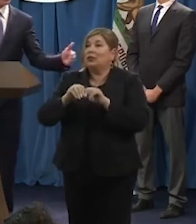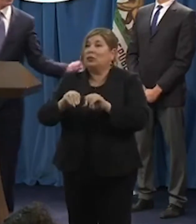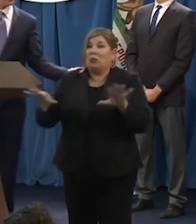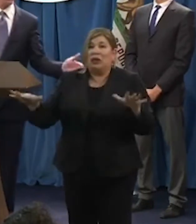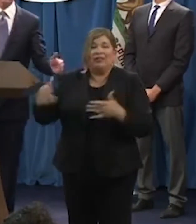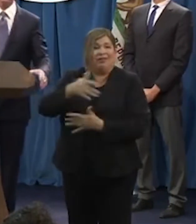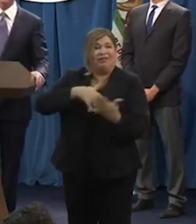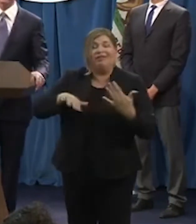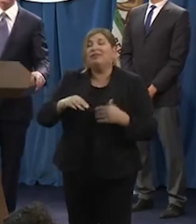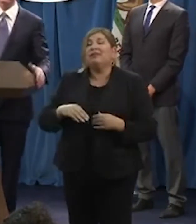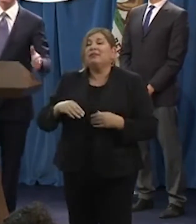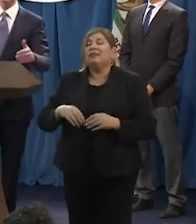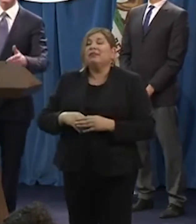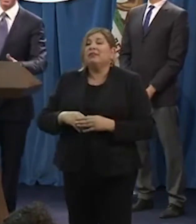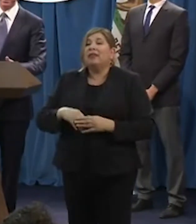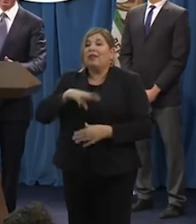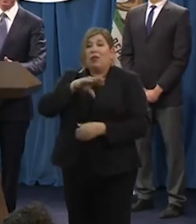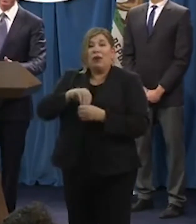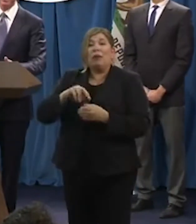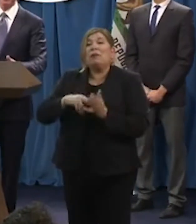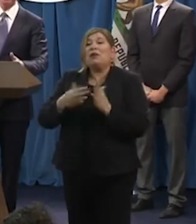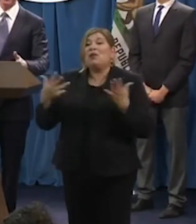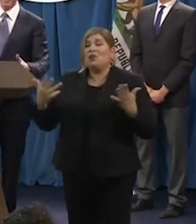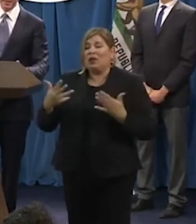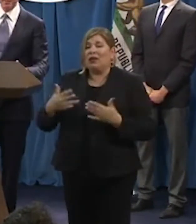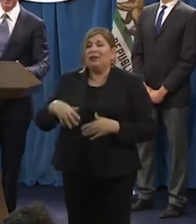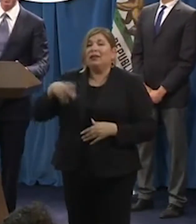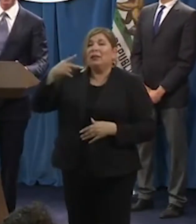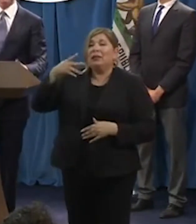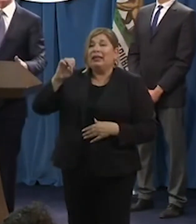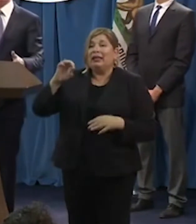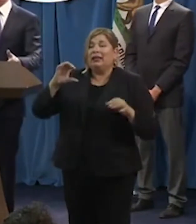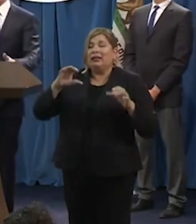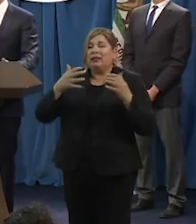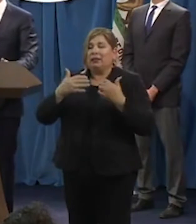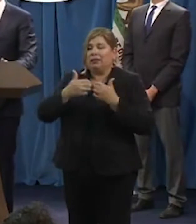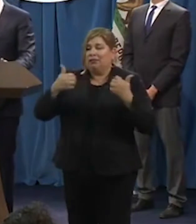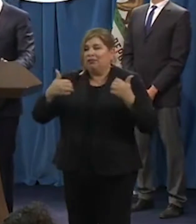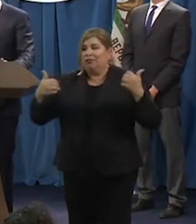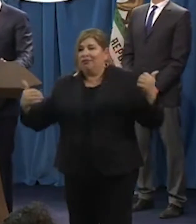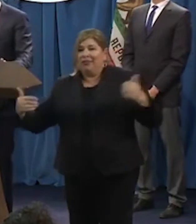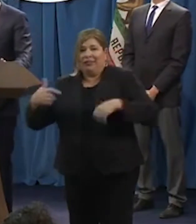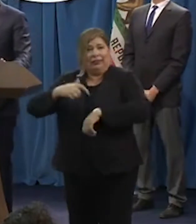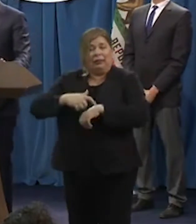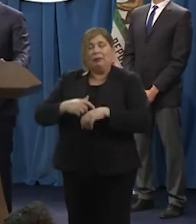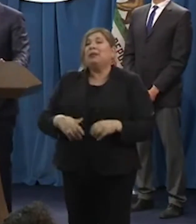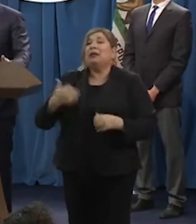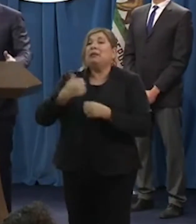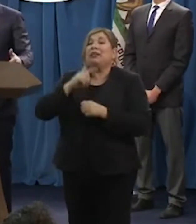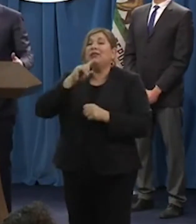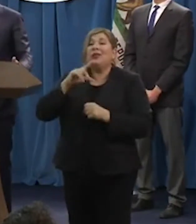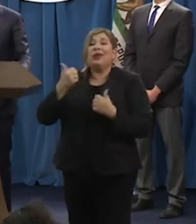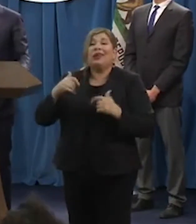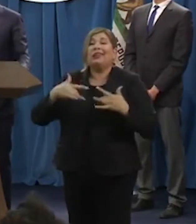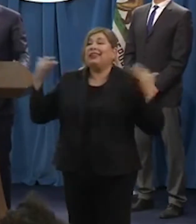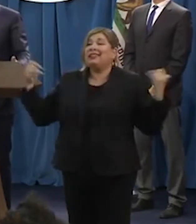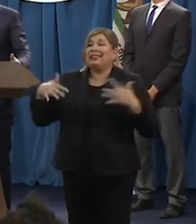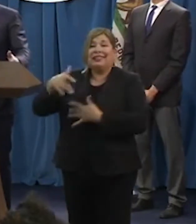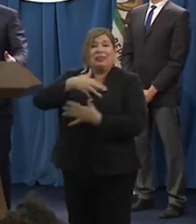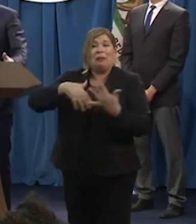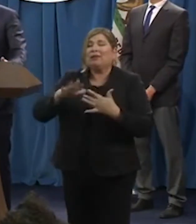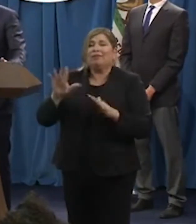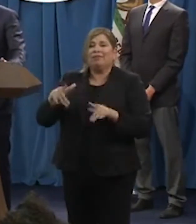know, they include, among other things, staggering PE, making sure that assemblies are canceled, making